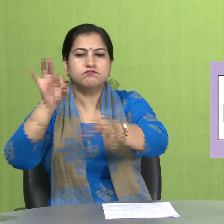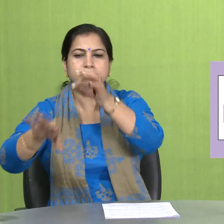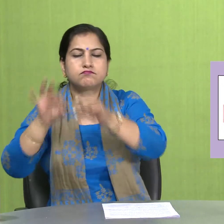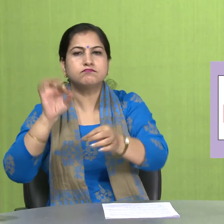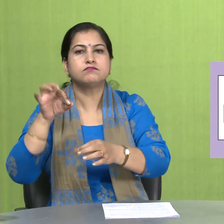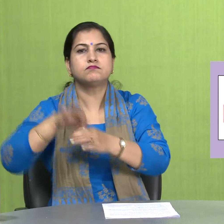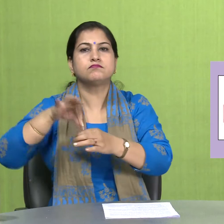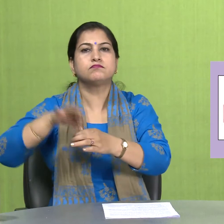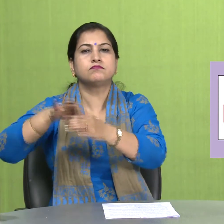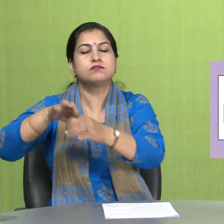elections.